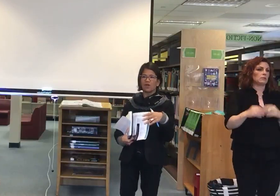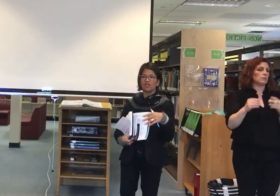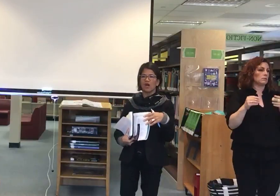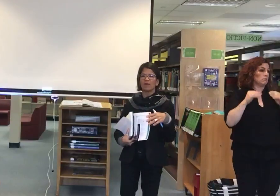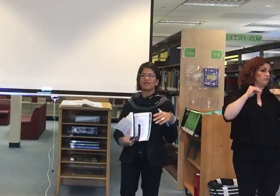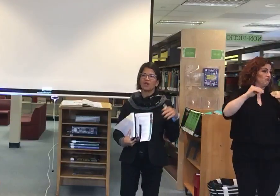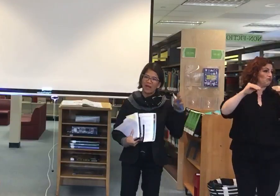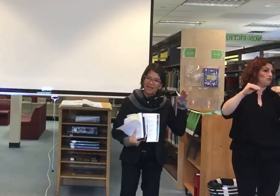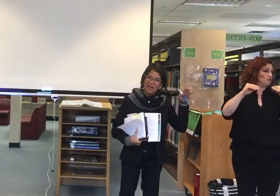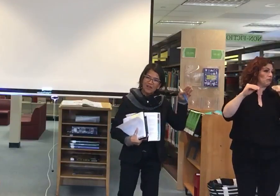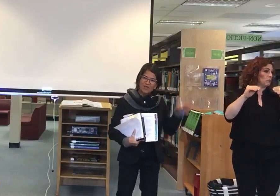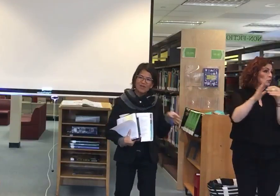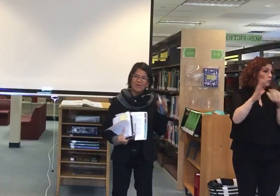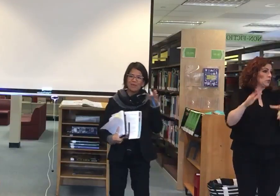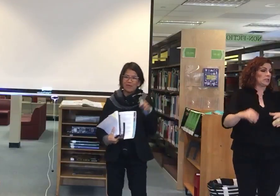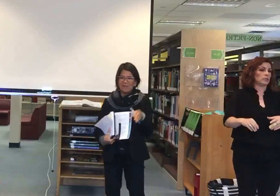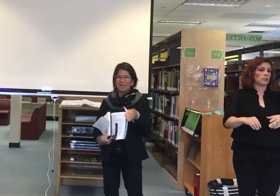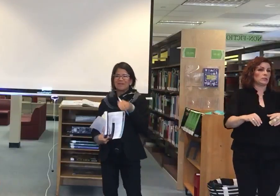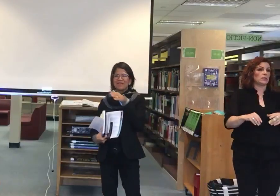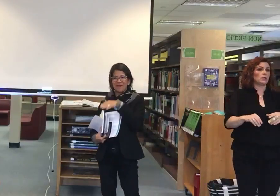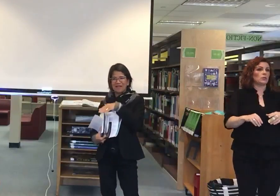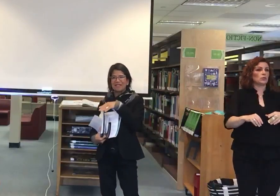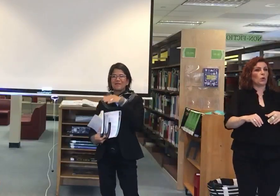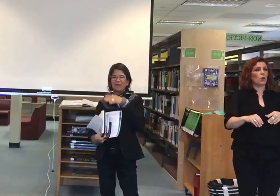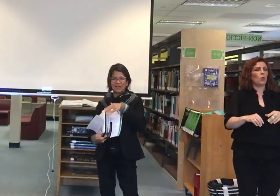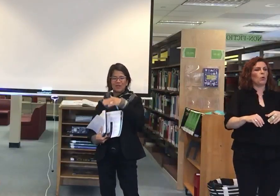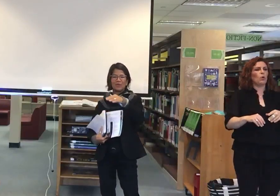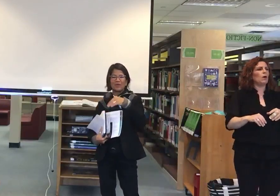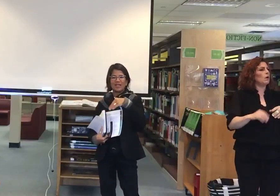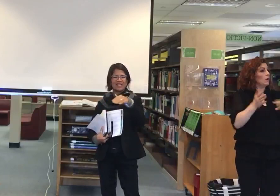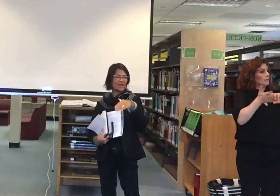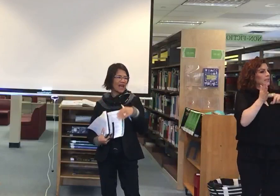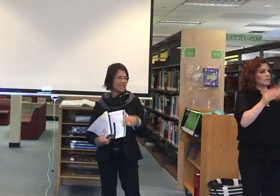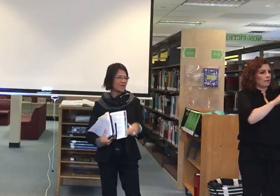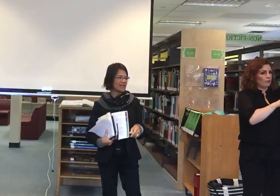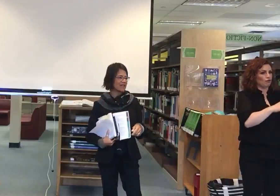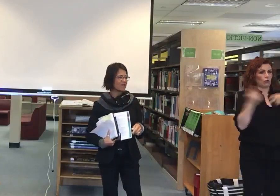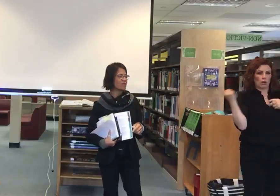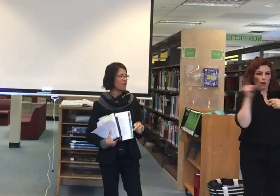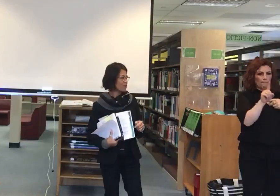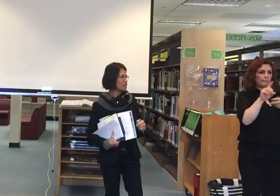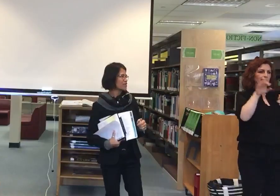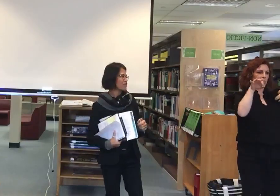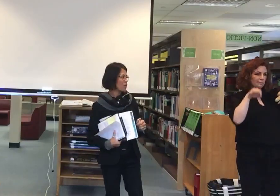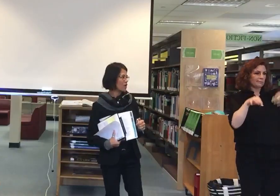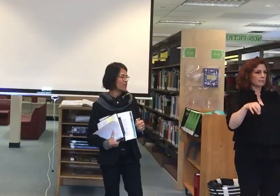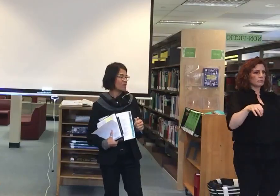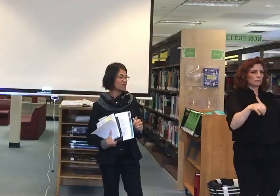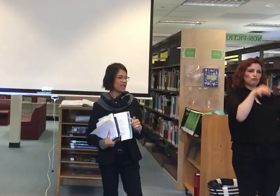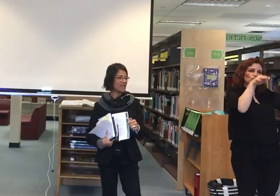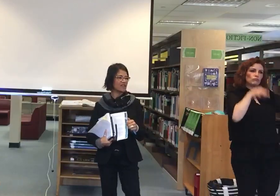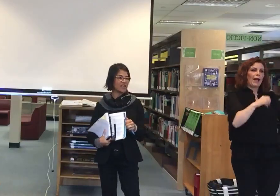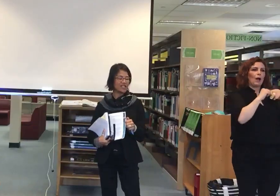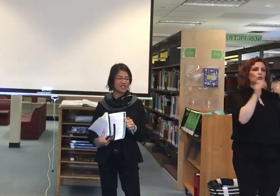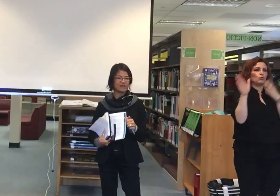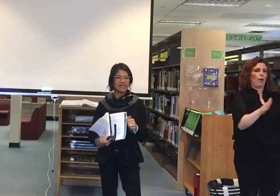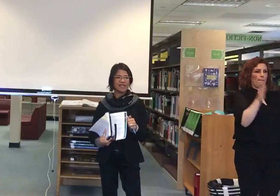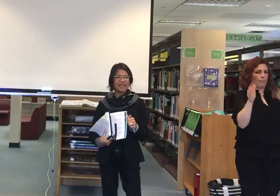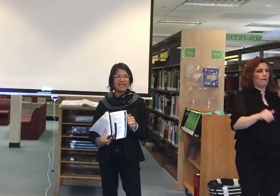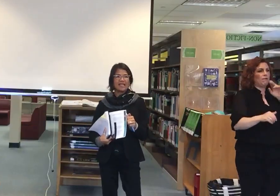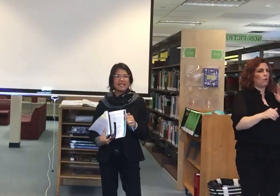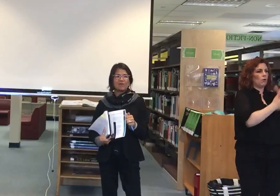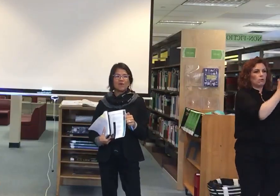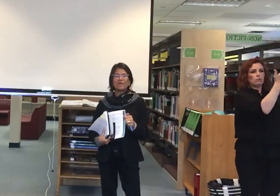provided this workshop, and so different people would come up to the front and speak to different aspects of preparation for post-secondary